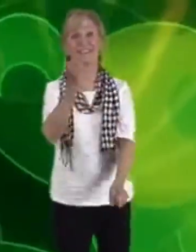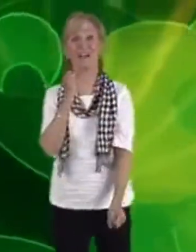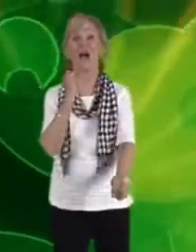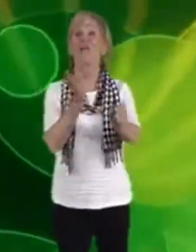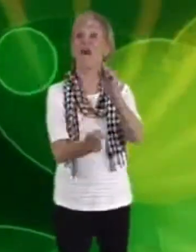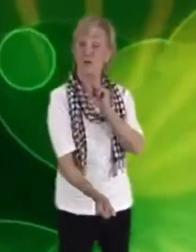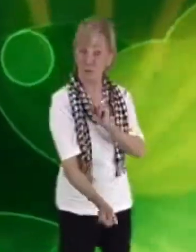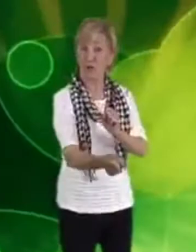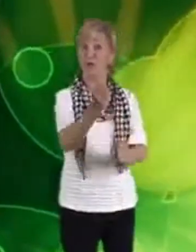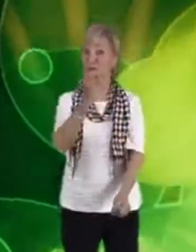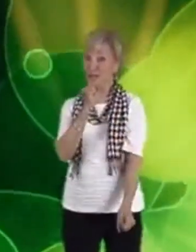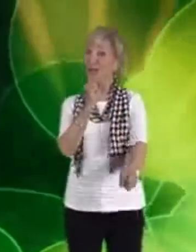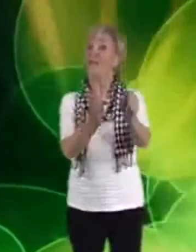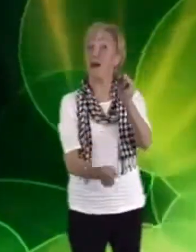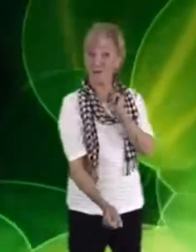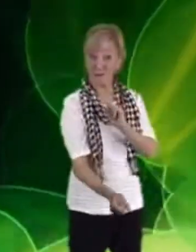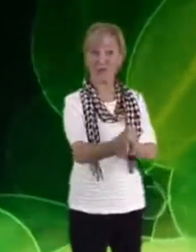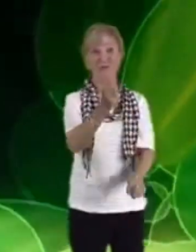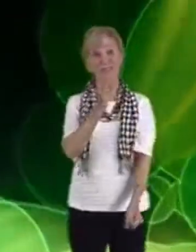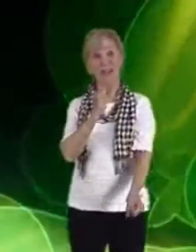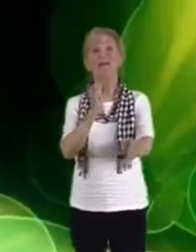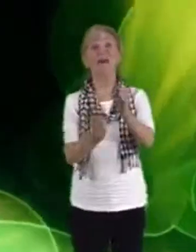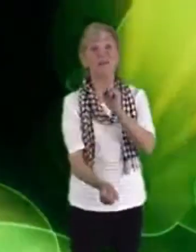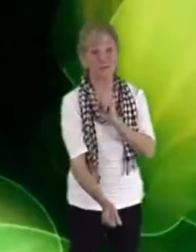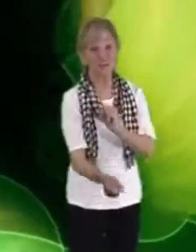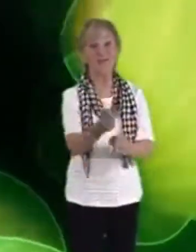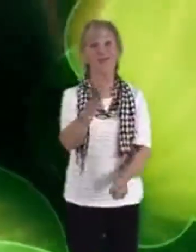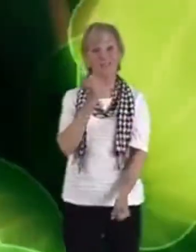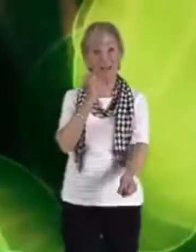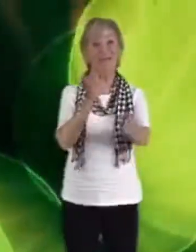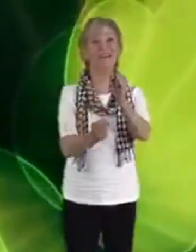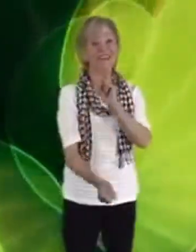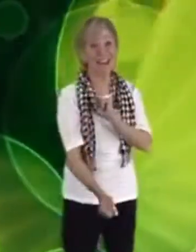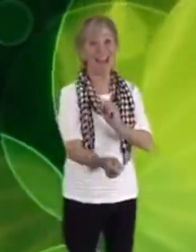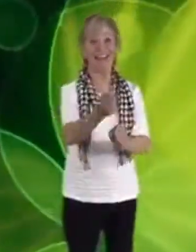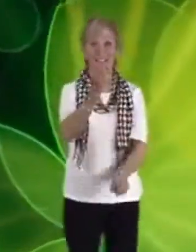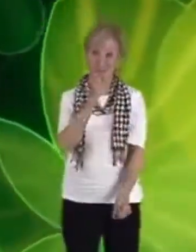The rules, the rules, the rules of the classroom.